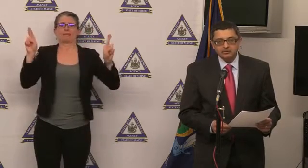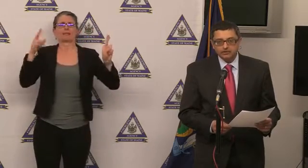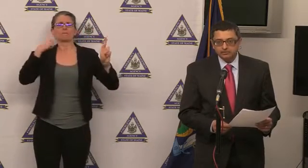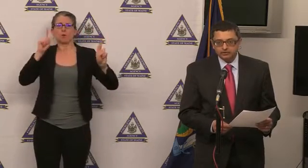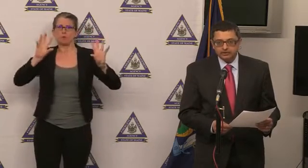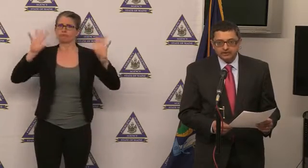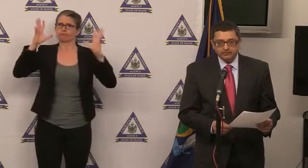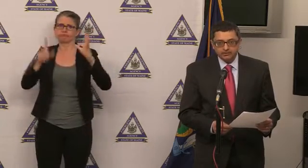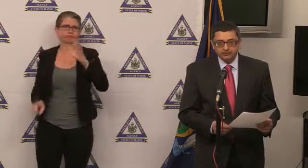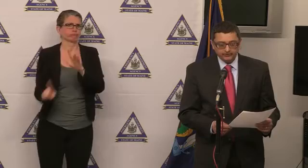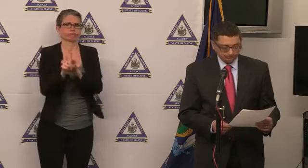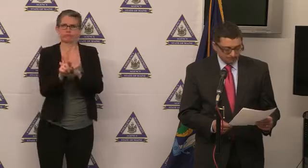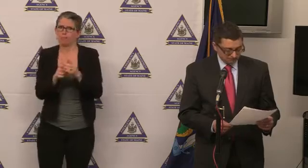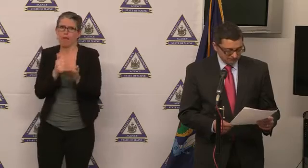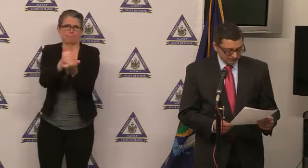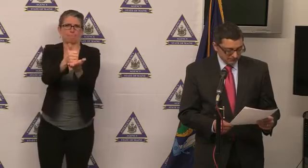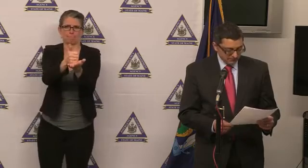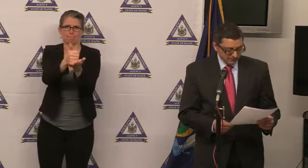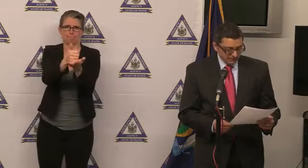9 regional hospitals,